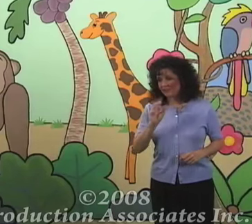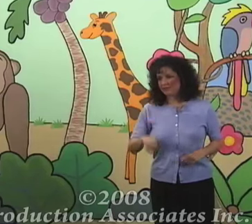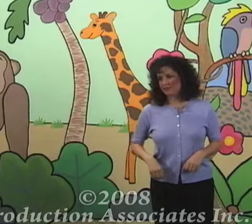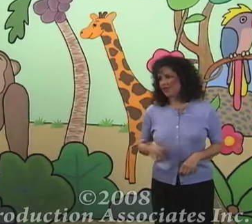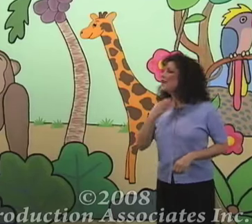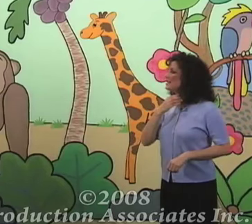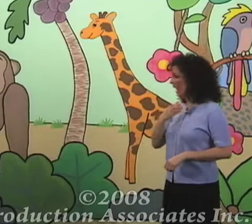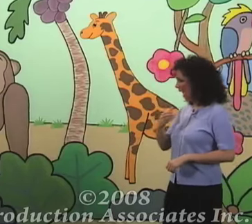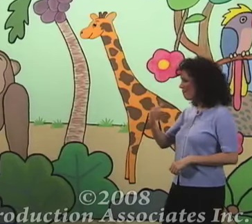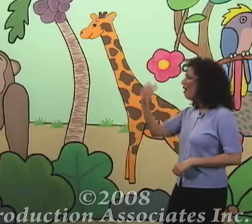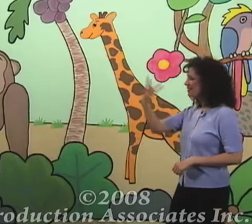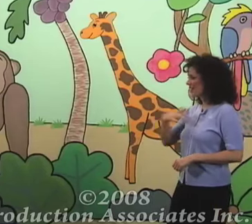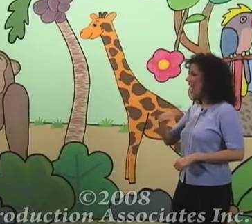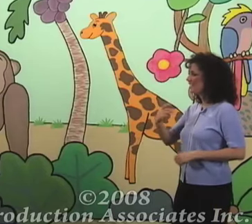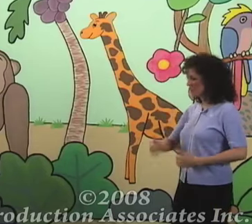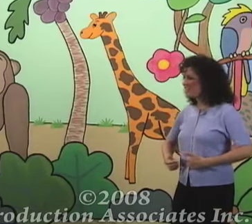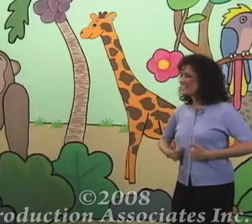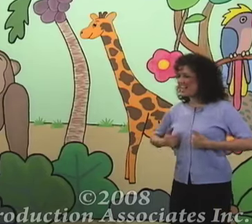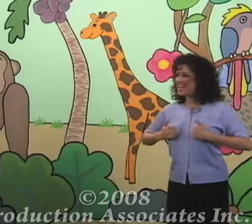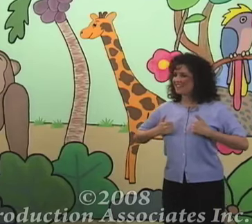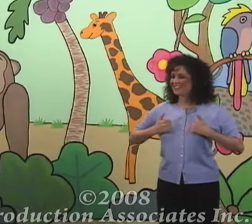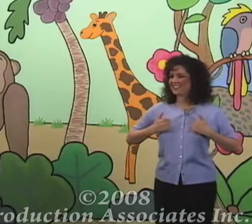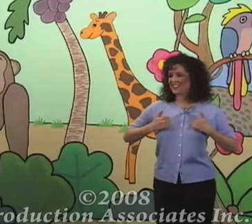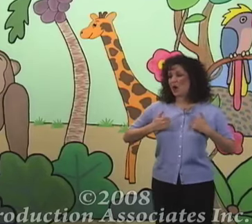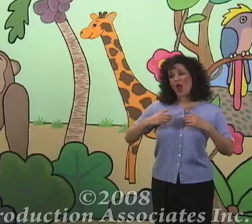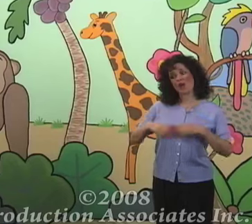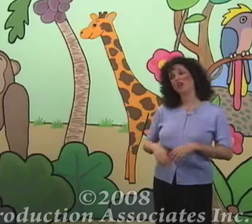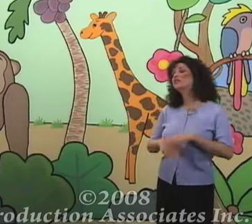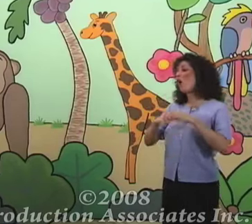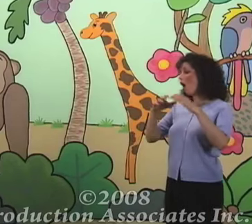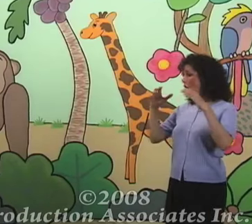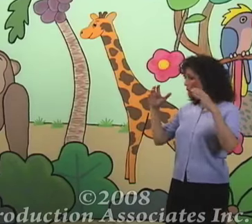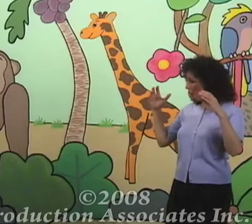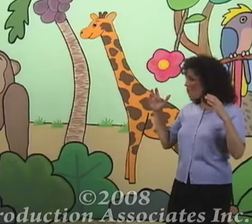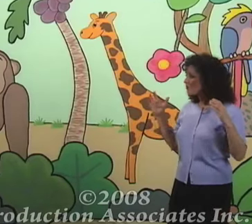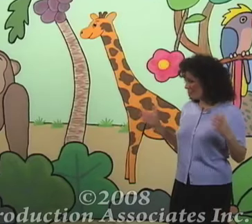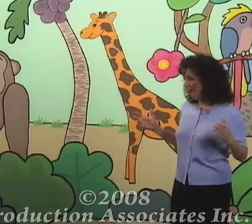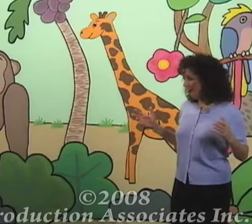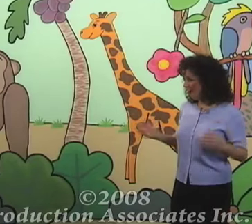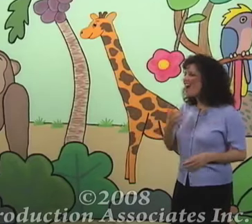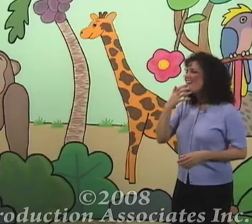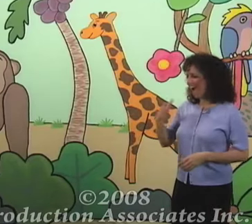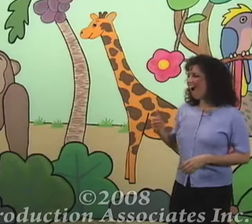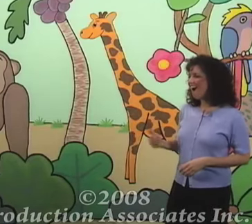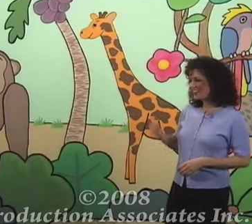camels like to live where it's a whole lot hotter.